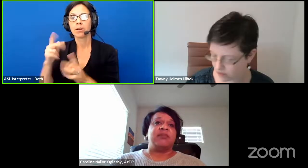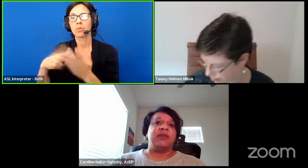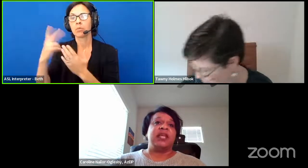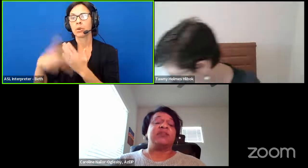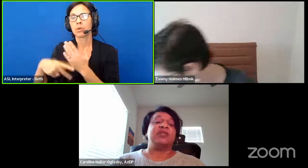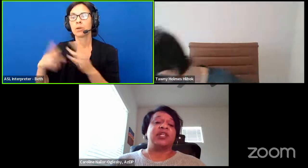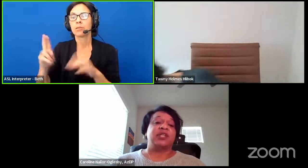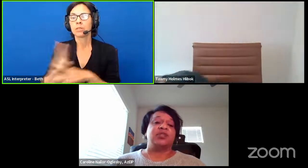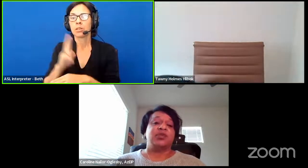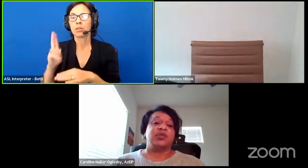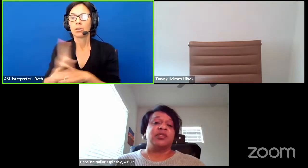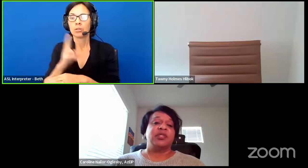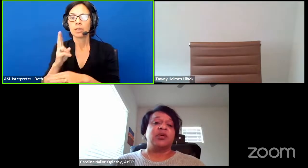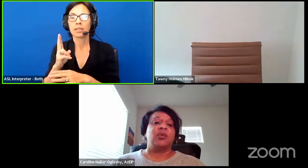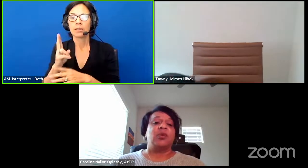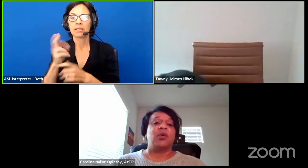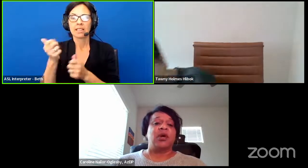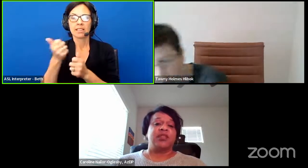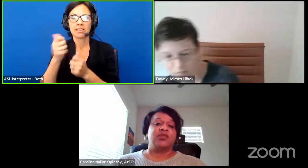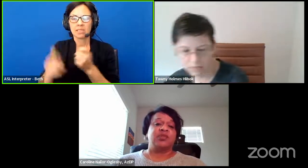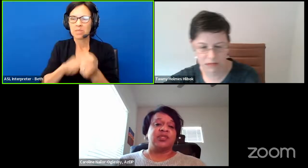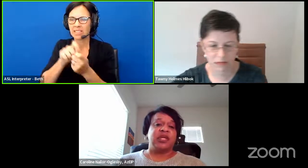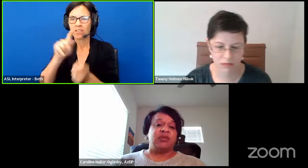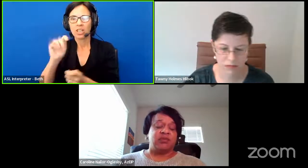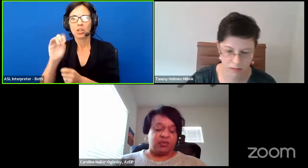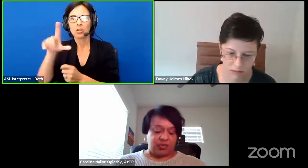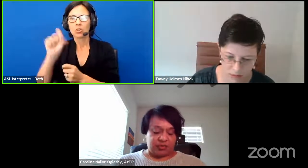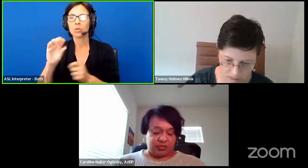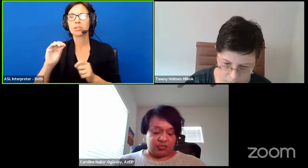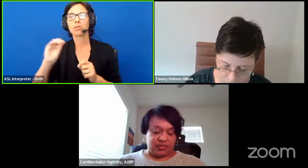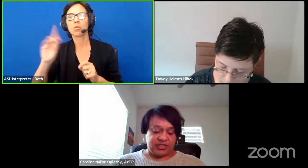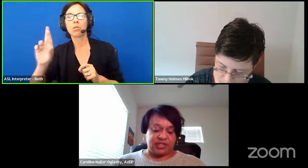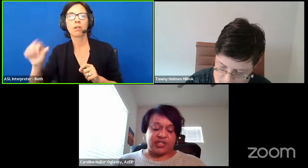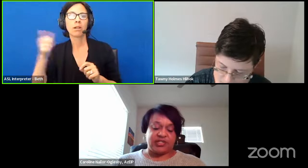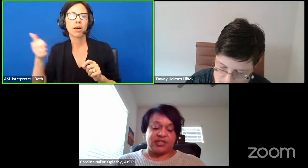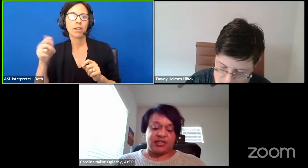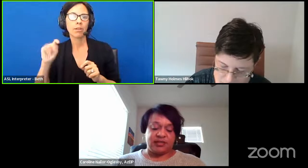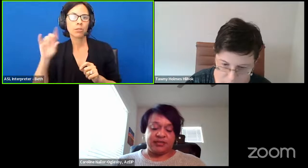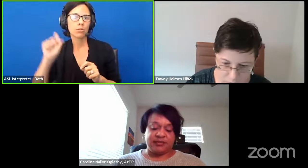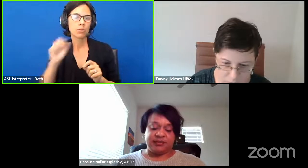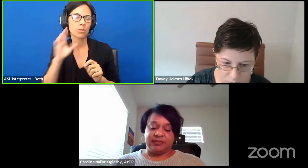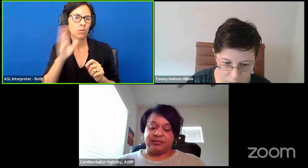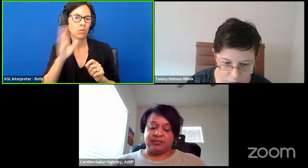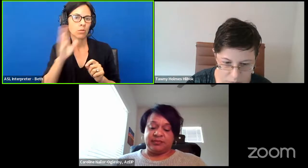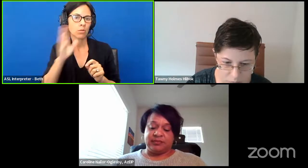using any particular tools or other tools that we would suggest.